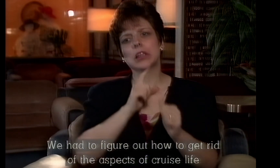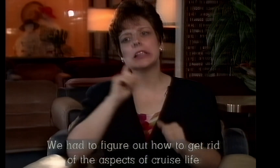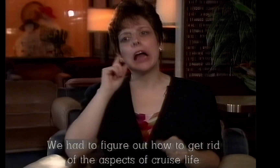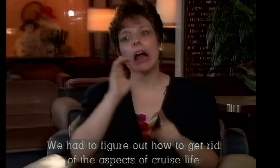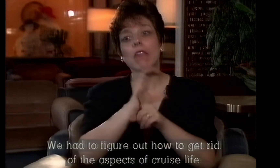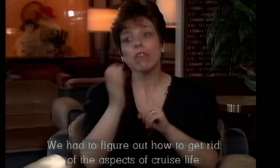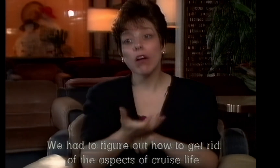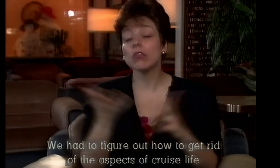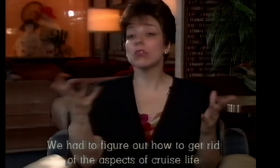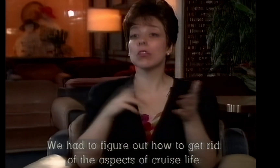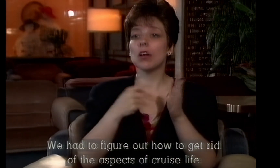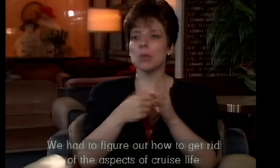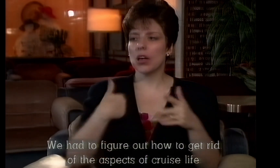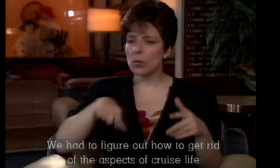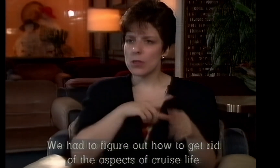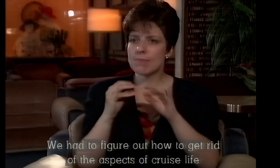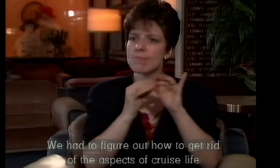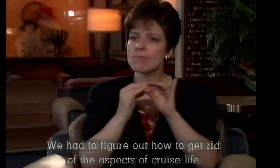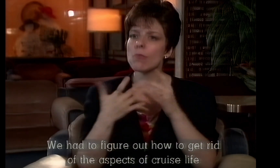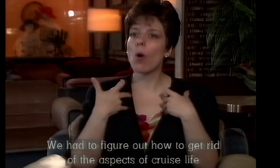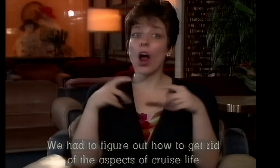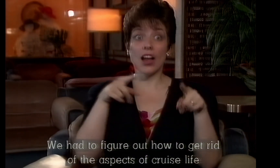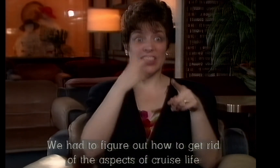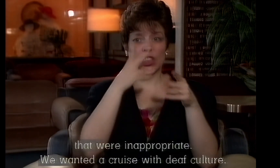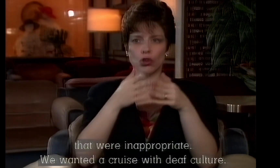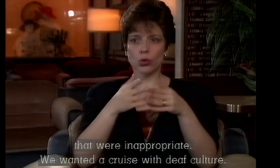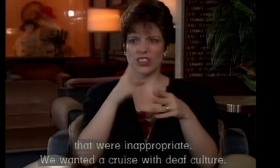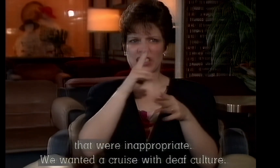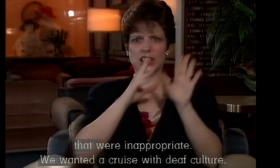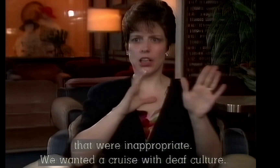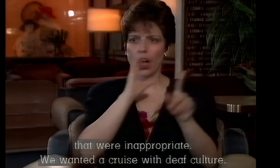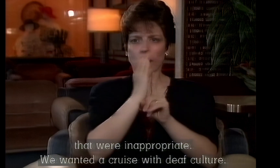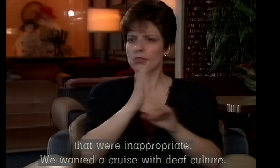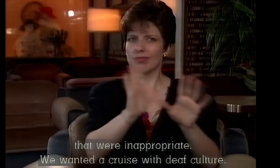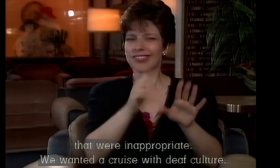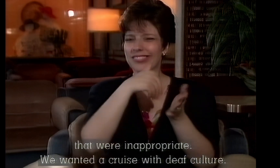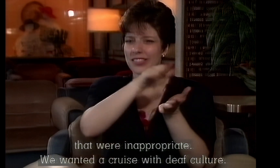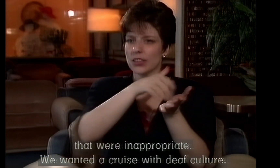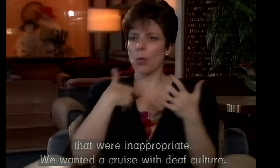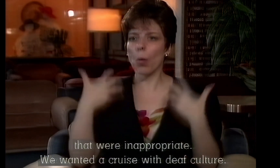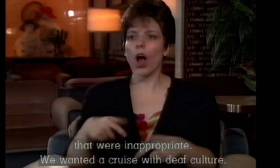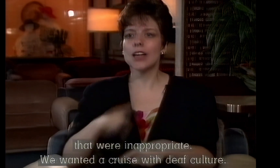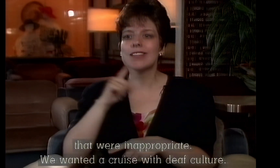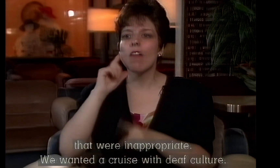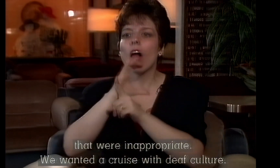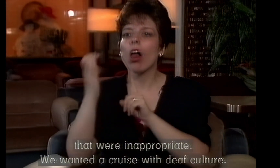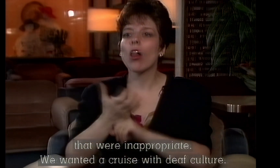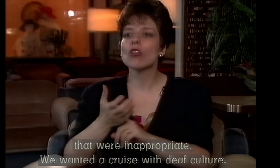odds with deaf culture. So we had to figure out how to get rid of the aspects of cruise life that were inappropriate. We wanted a cruise with